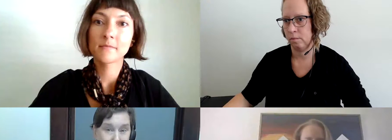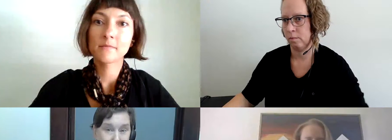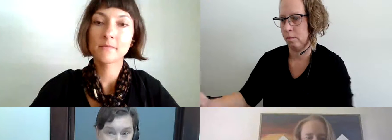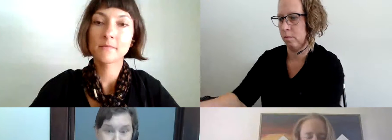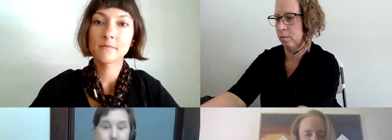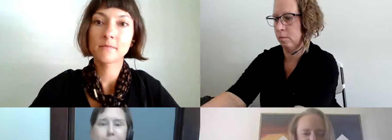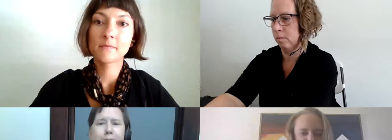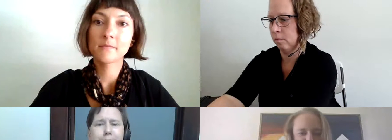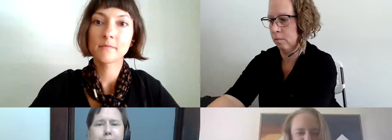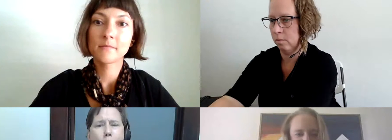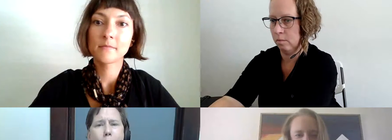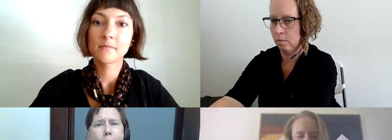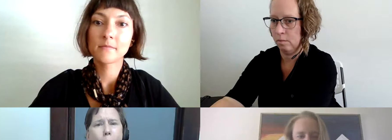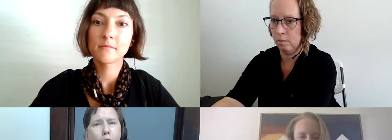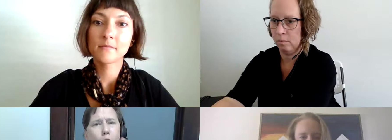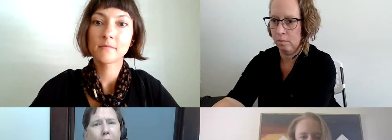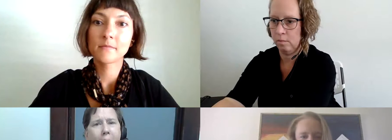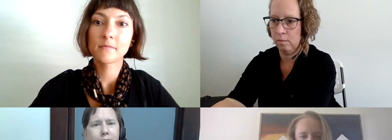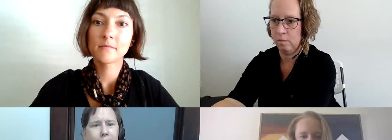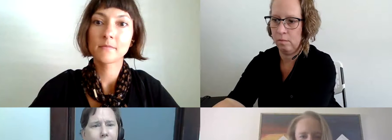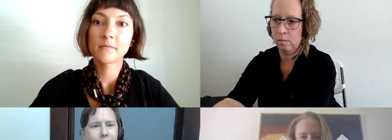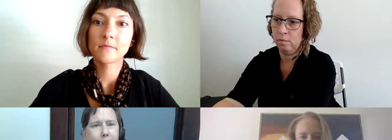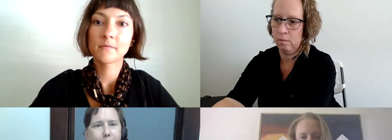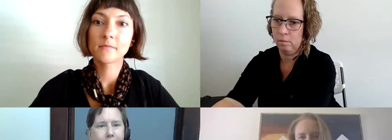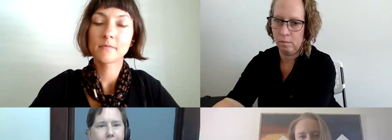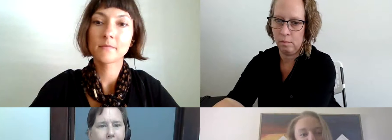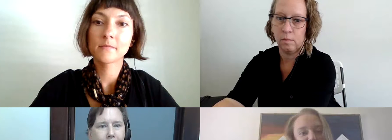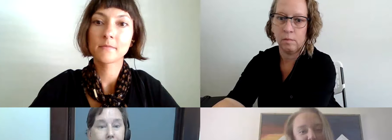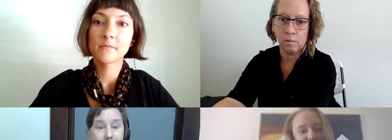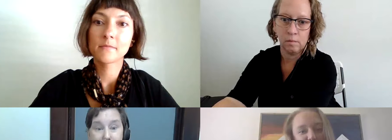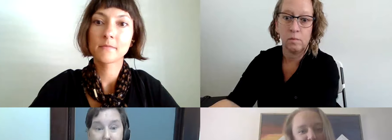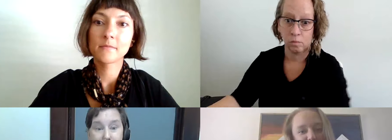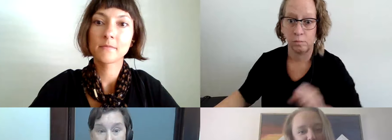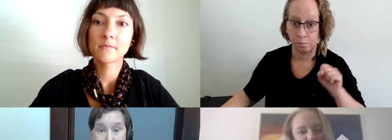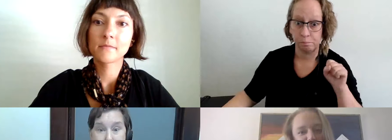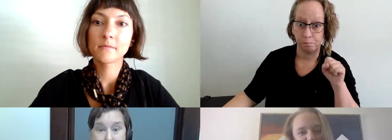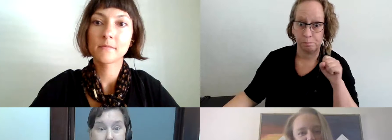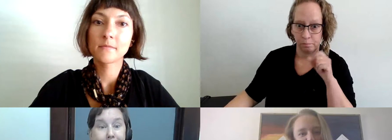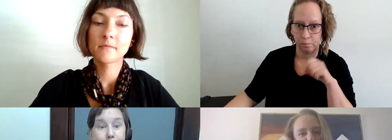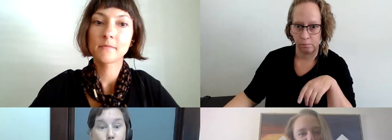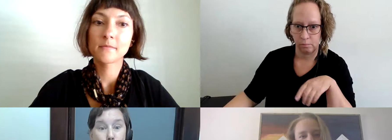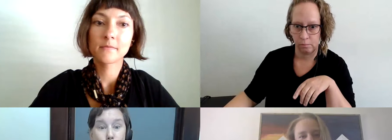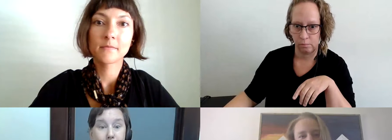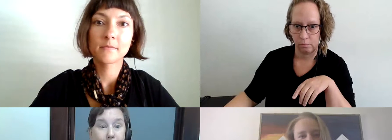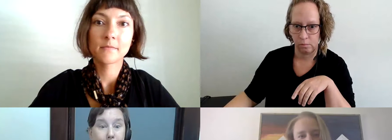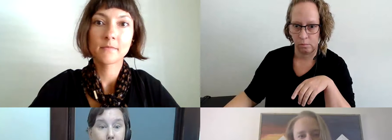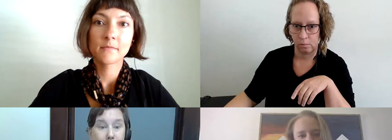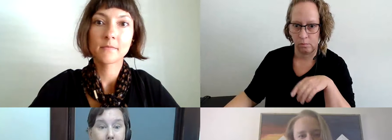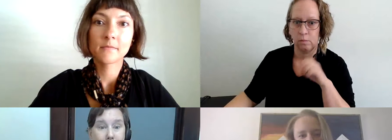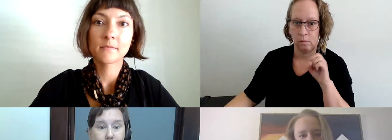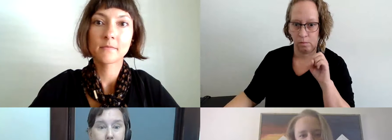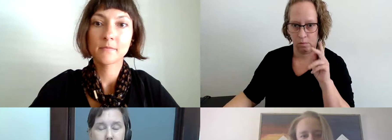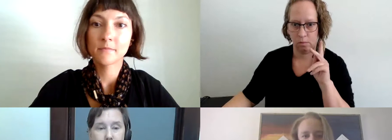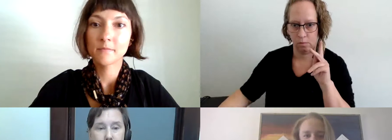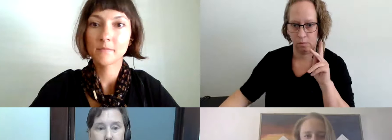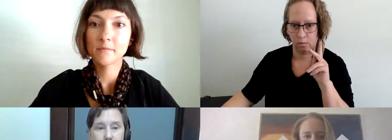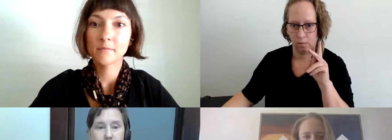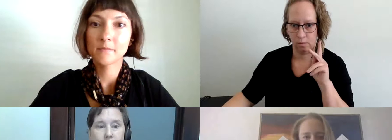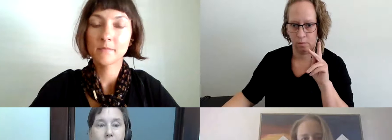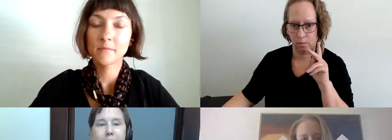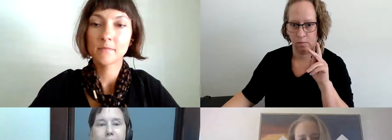to ask each of our panelists if they wouldn't mind introducing themselves, giving a little bit of their